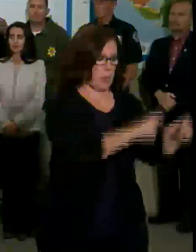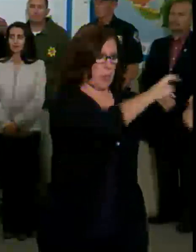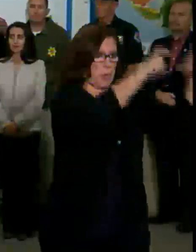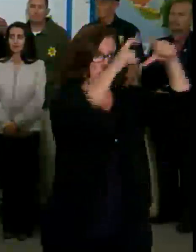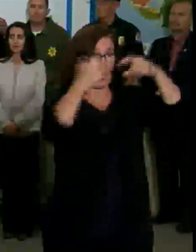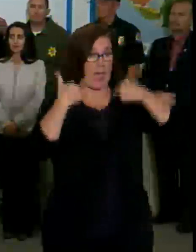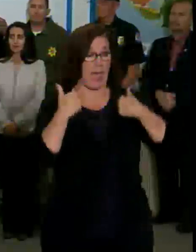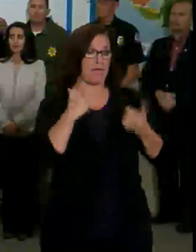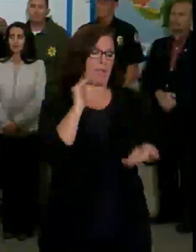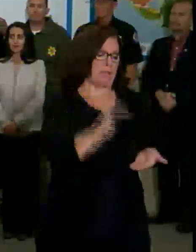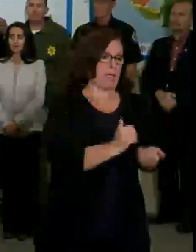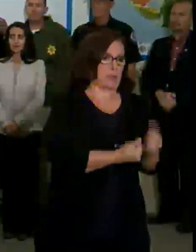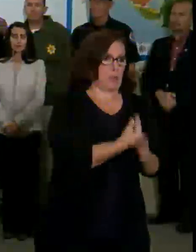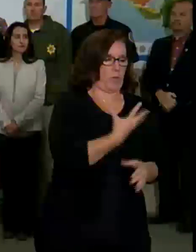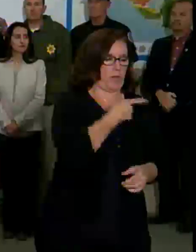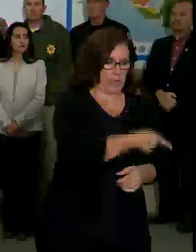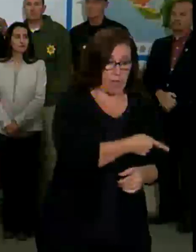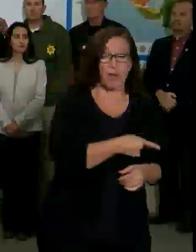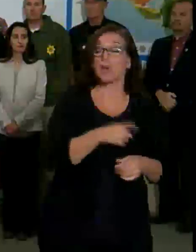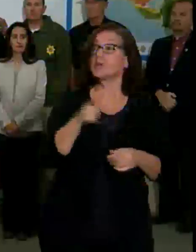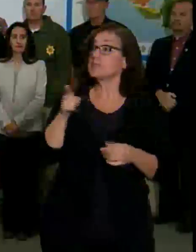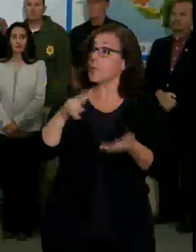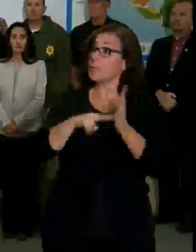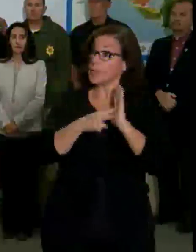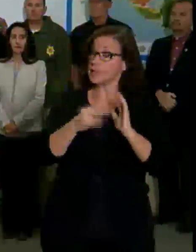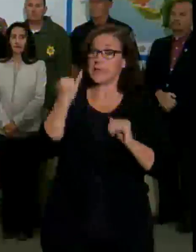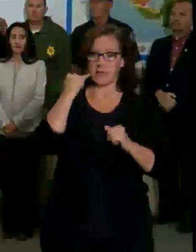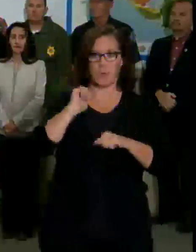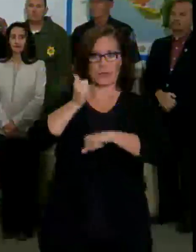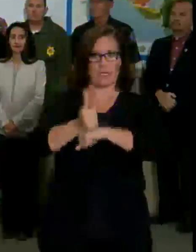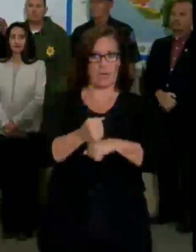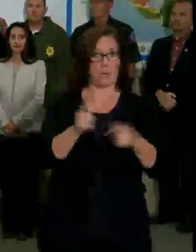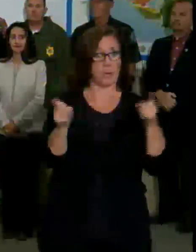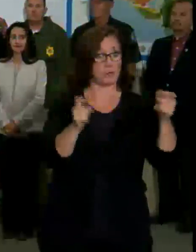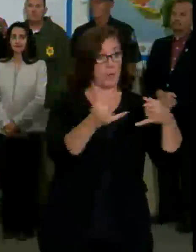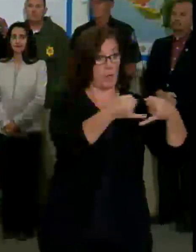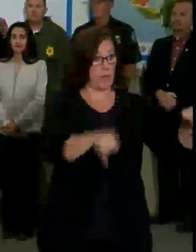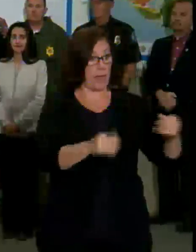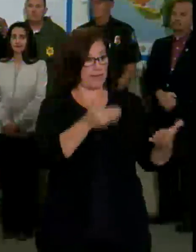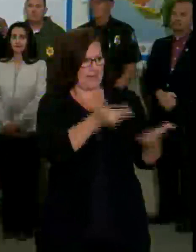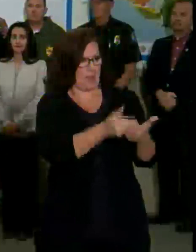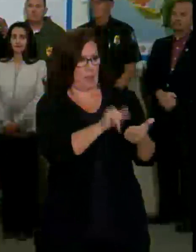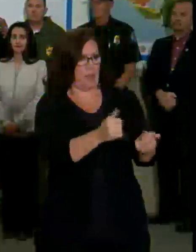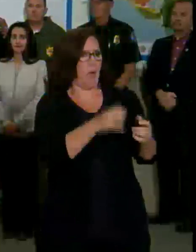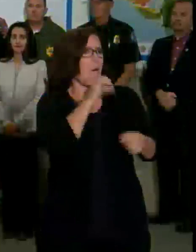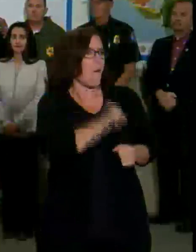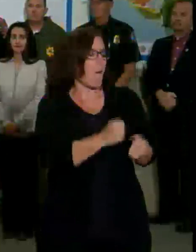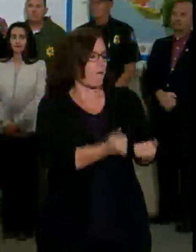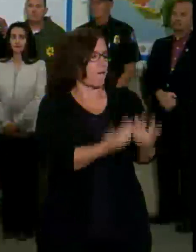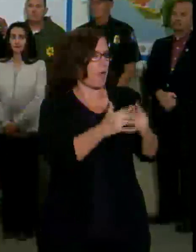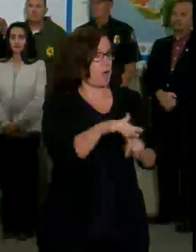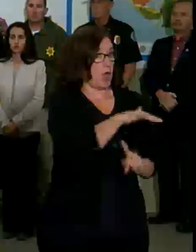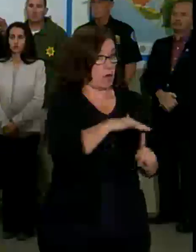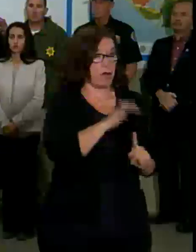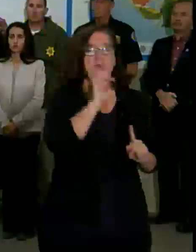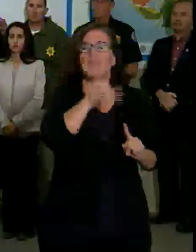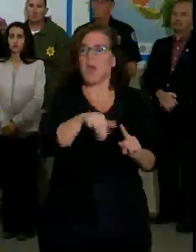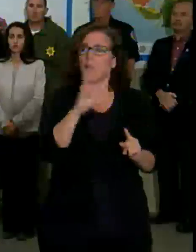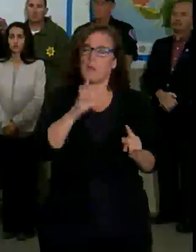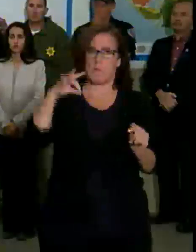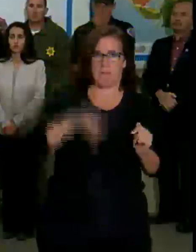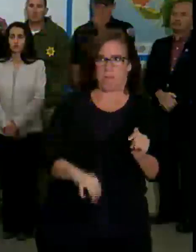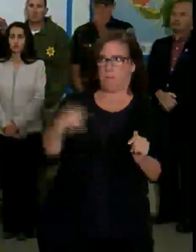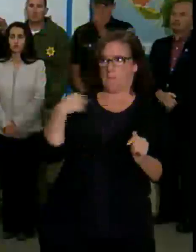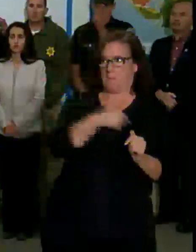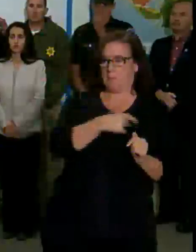fire are likely going to be successful for another fire, and they've already constructed fire line in those areas. It makes it easier for us to go through